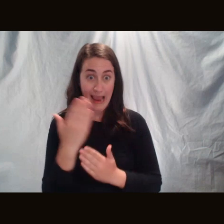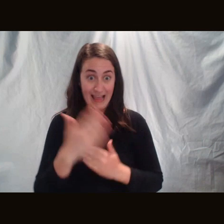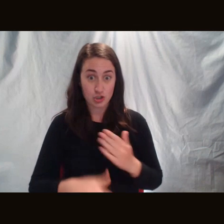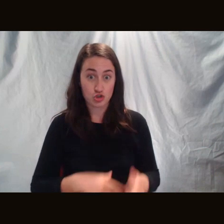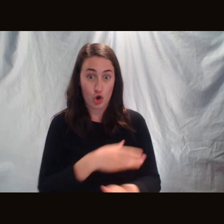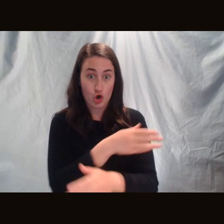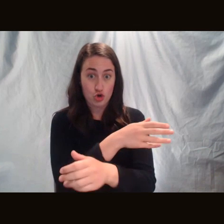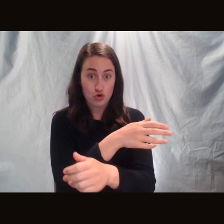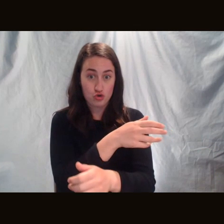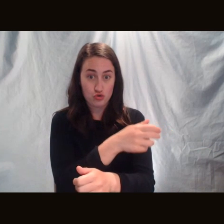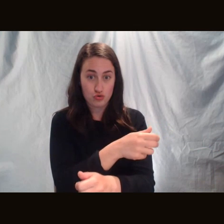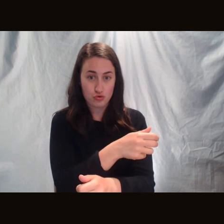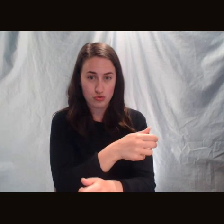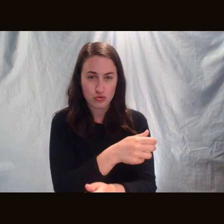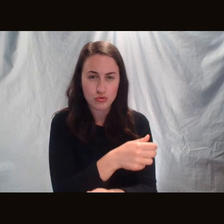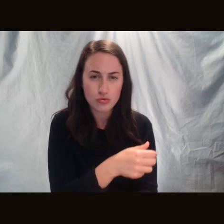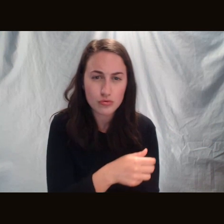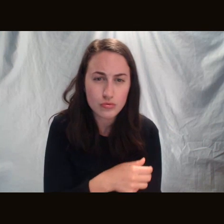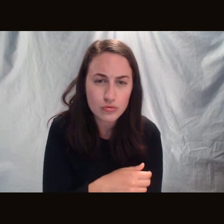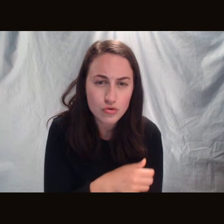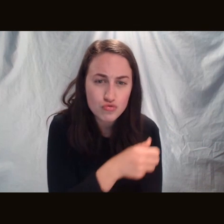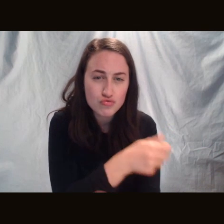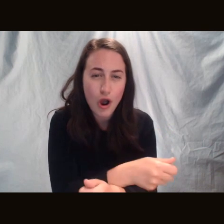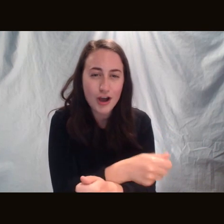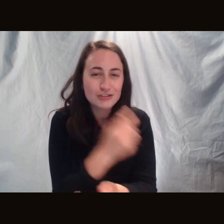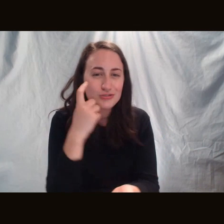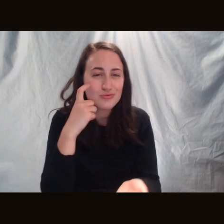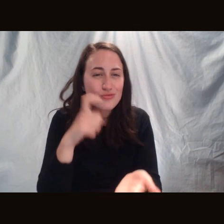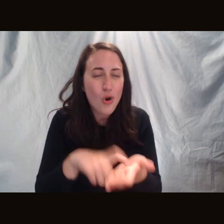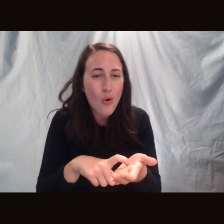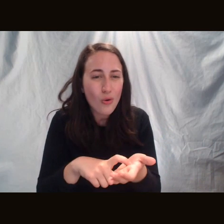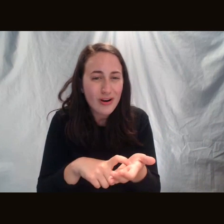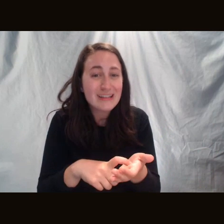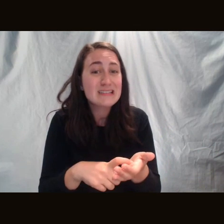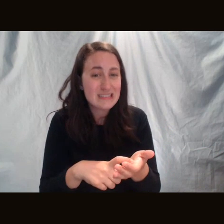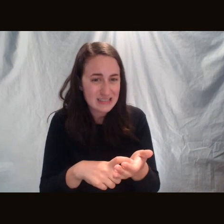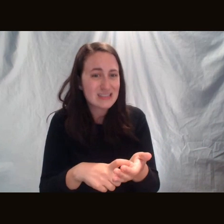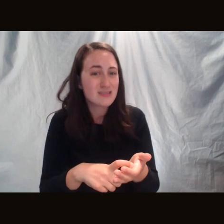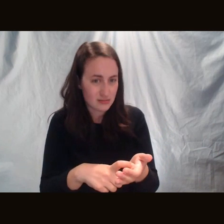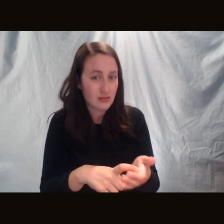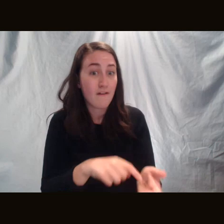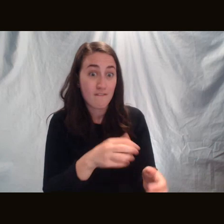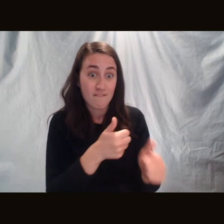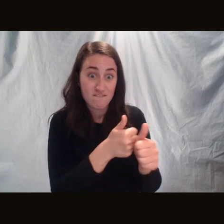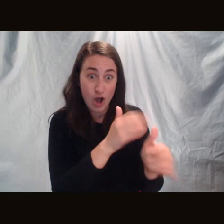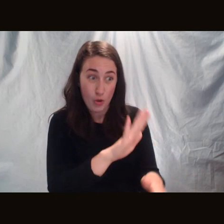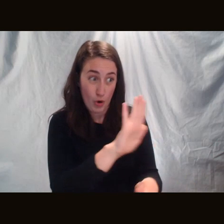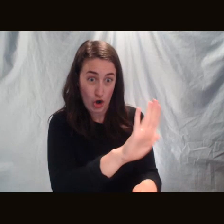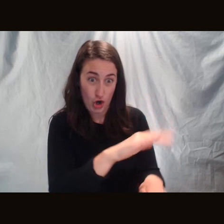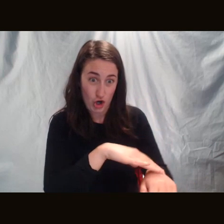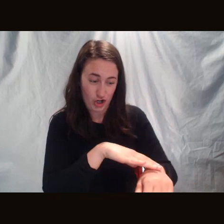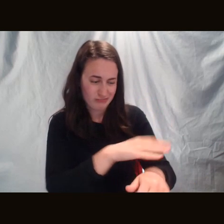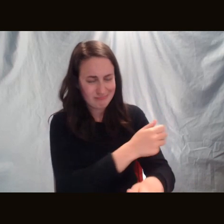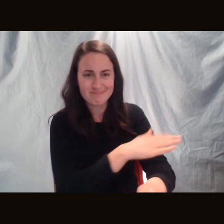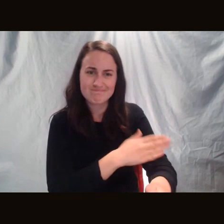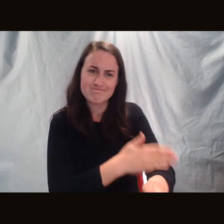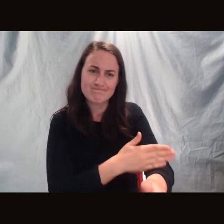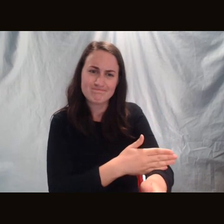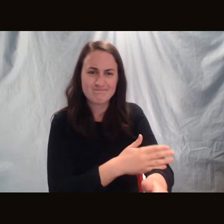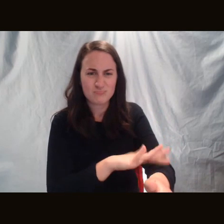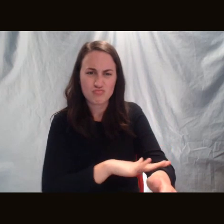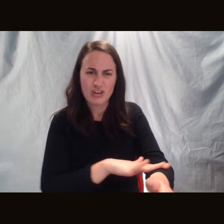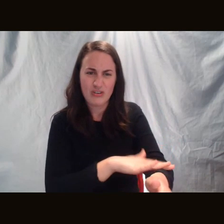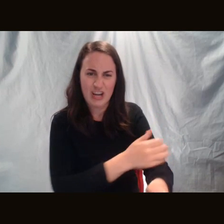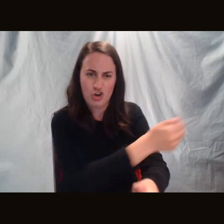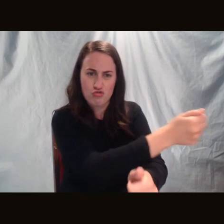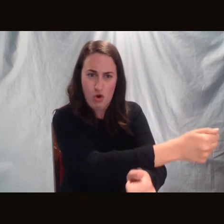arms or the hands apart. Hopefully you can see that. They're crossed at the follower's wrist or forearms, more to the wrist. And